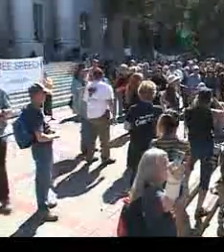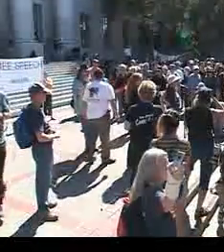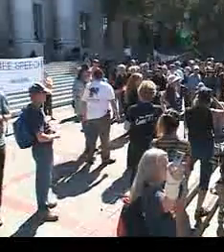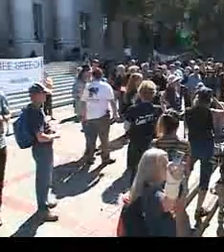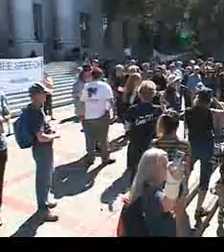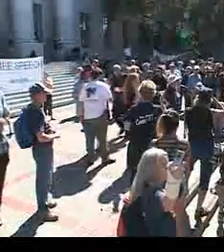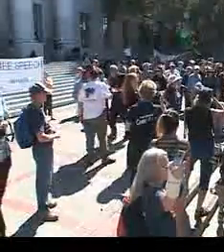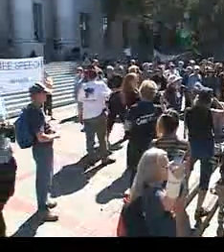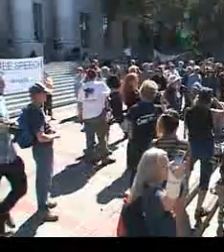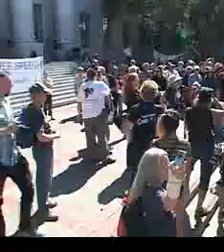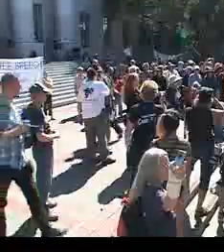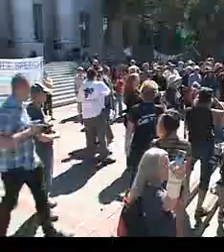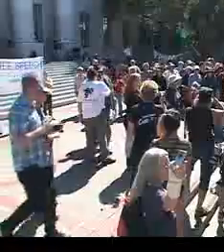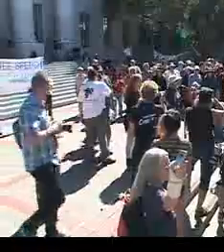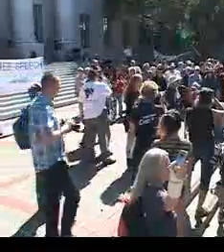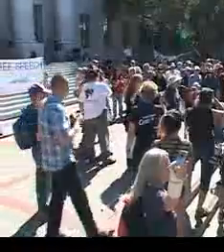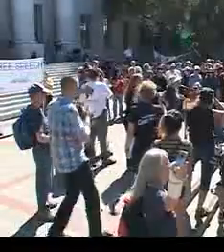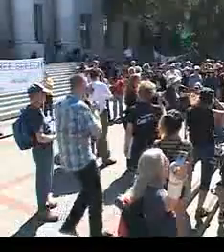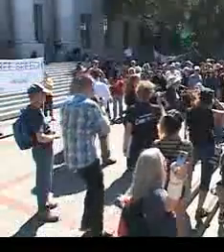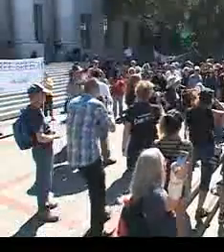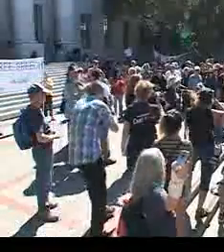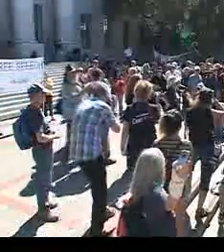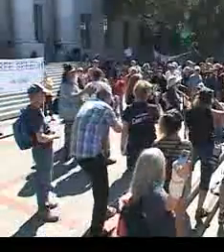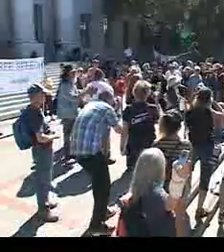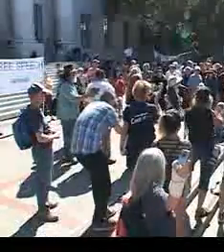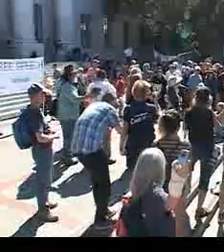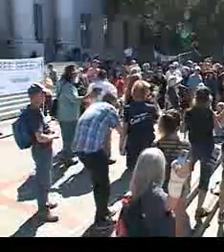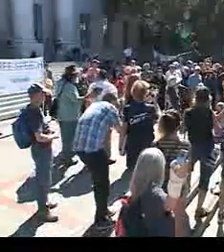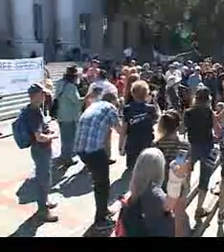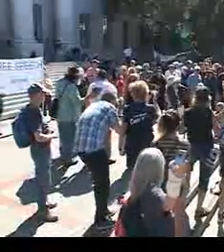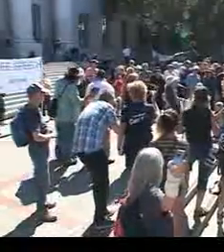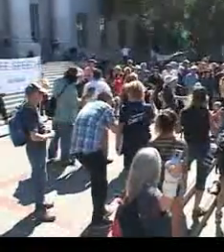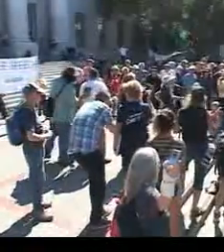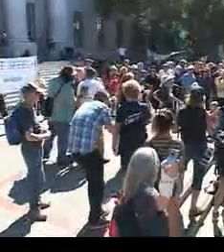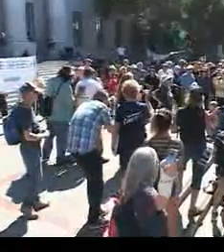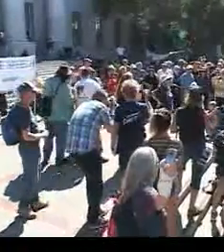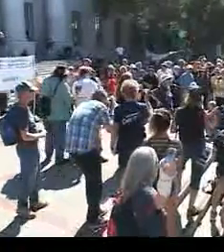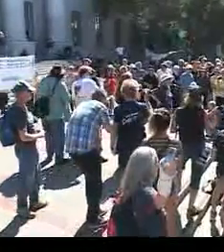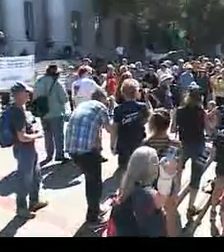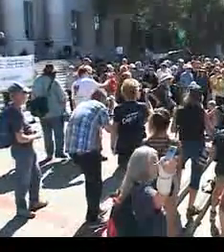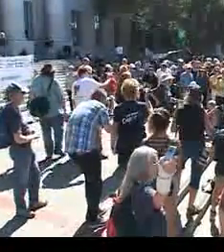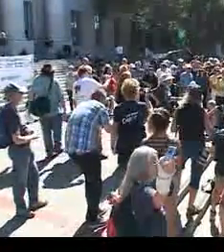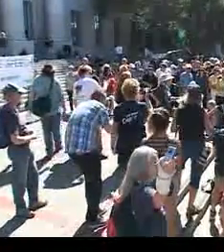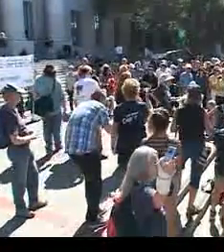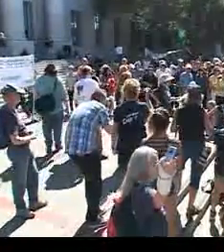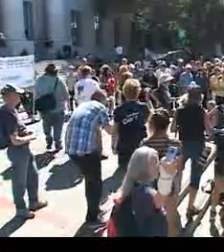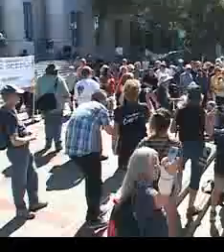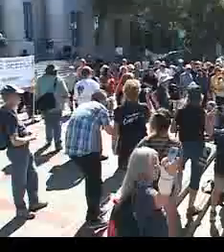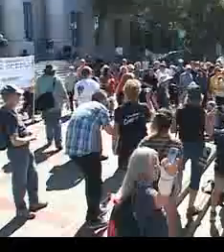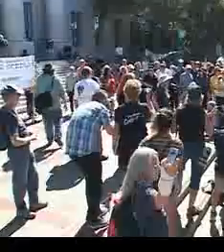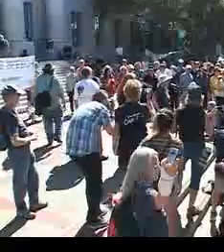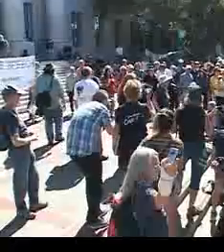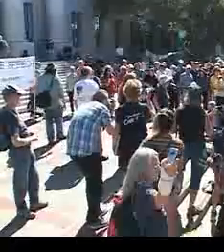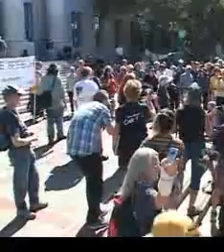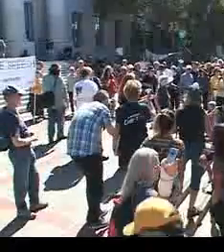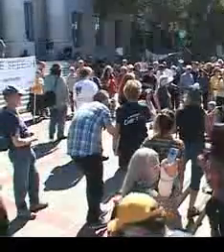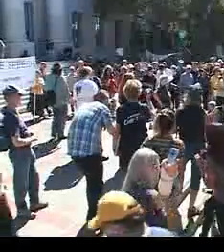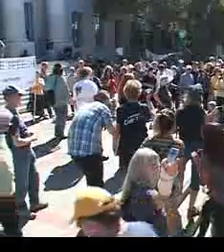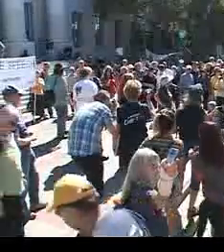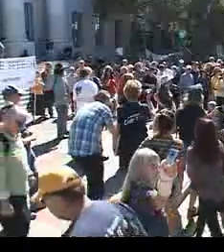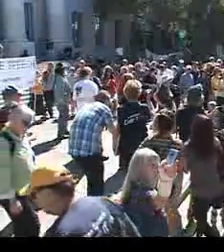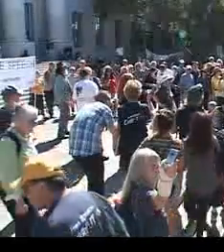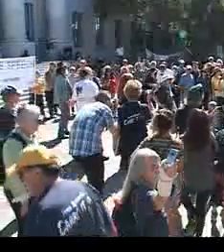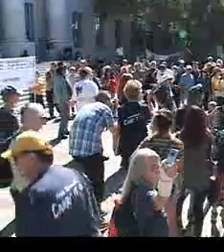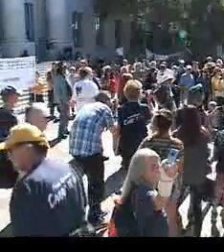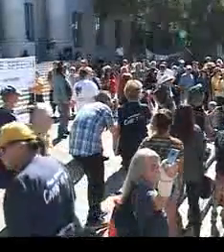them, more students sitting. And as the minutes passed, more and more students were sitting there.